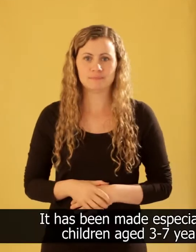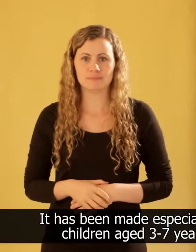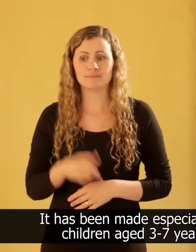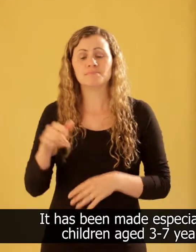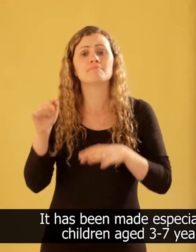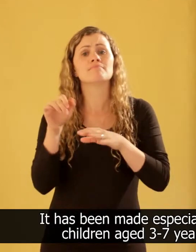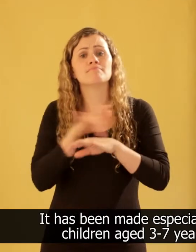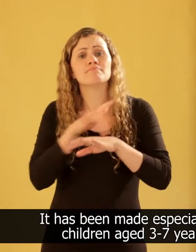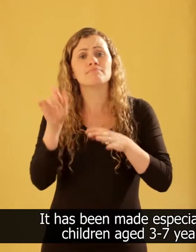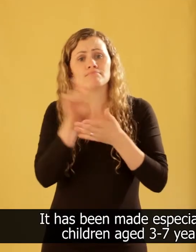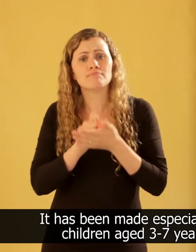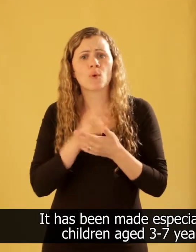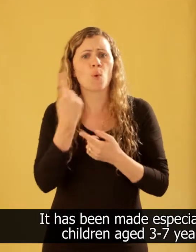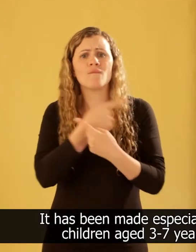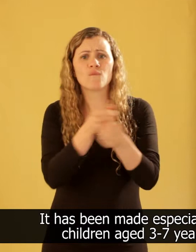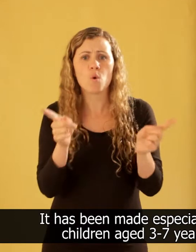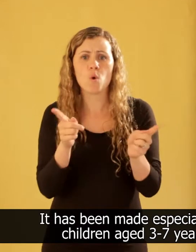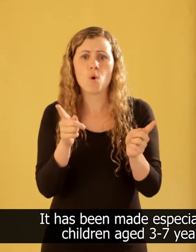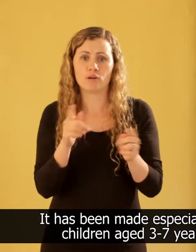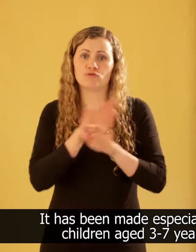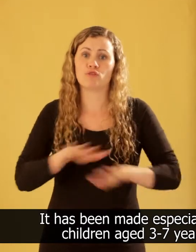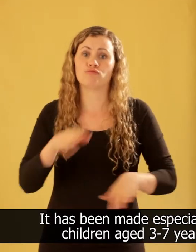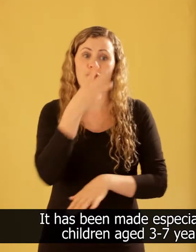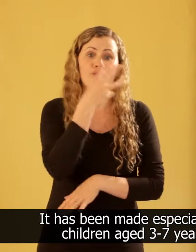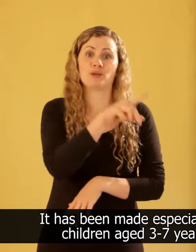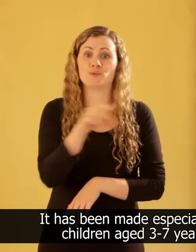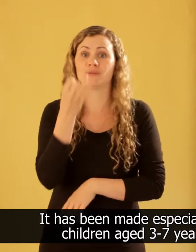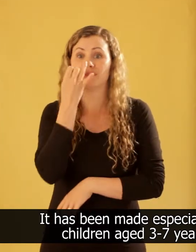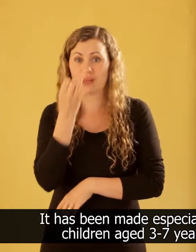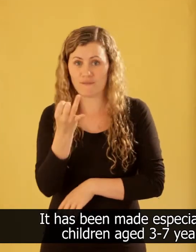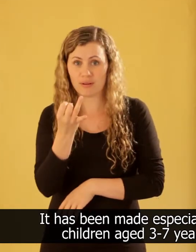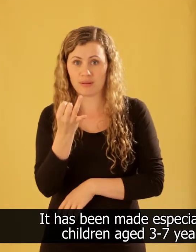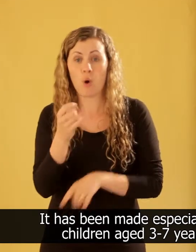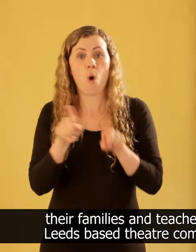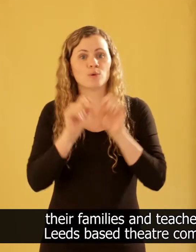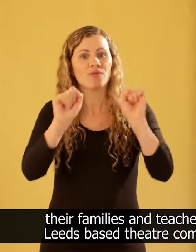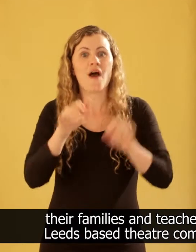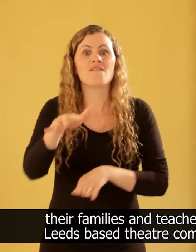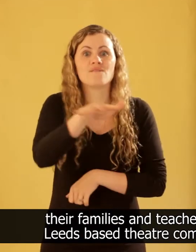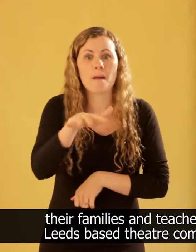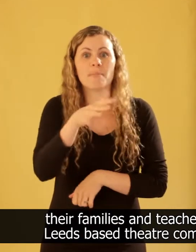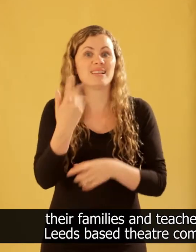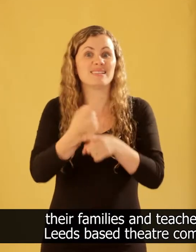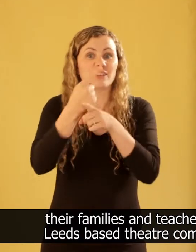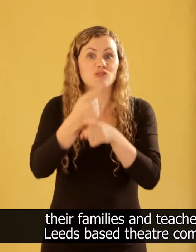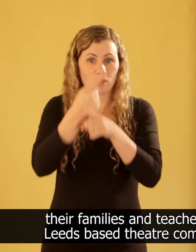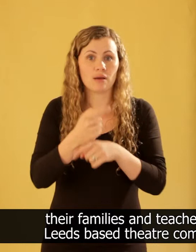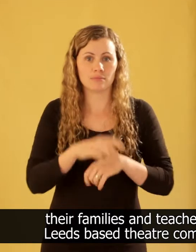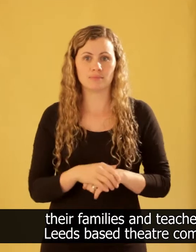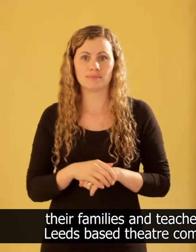It has been made especially for children aged 3 to 7 years, their families and teachers by